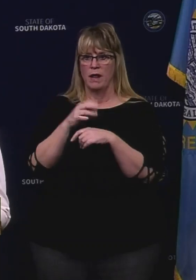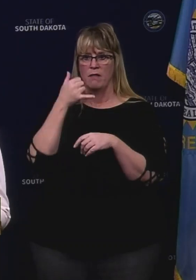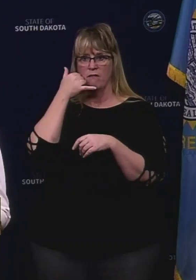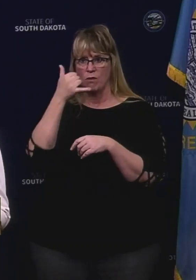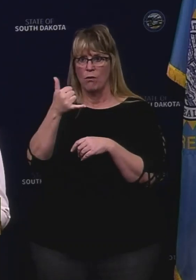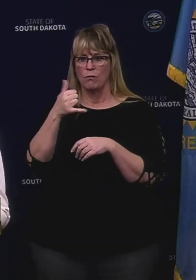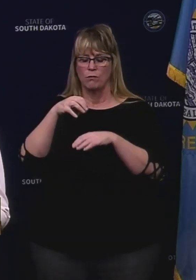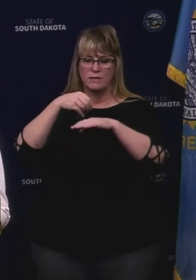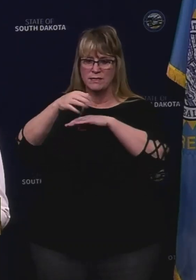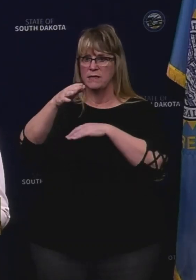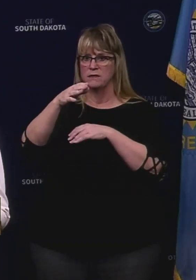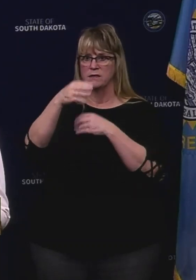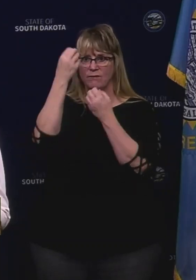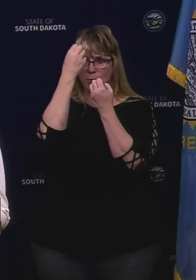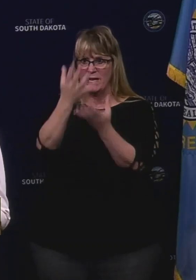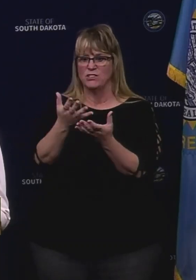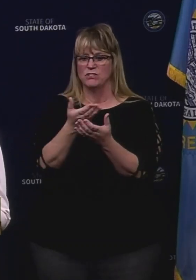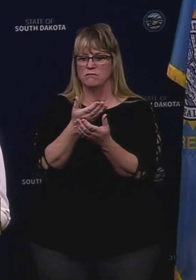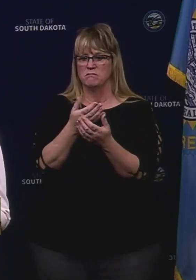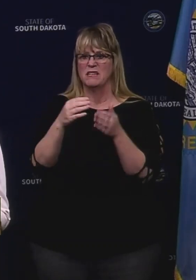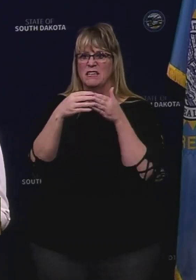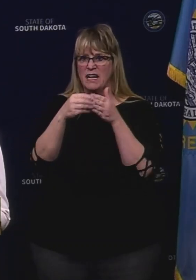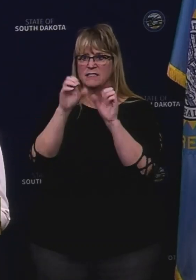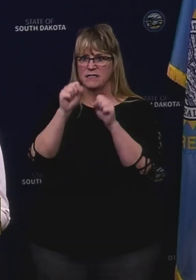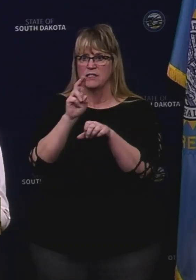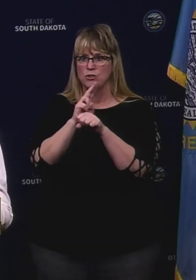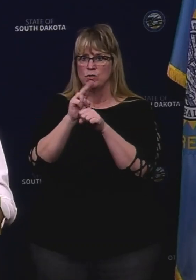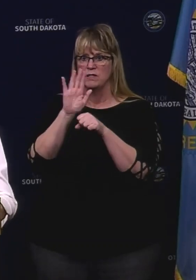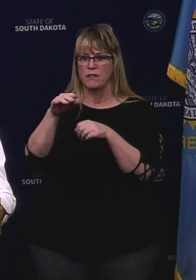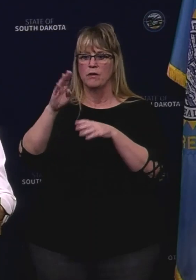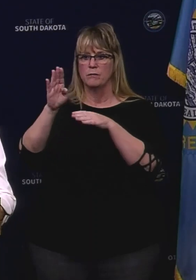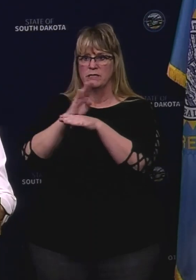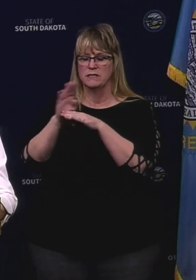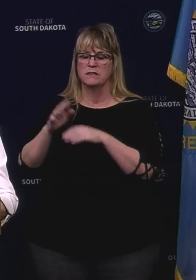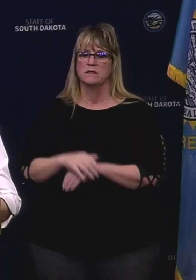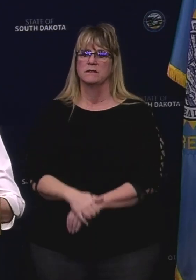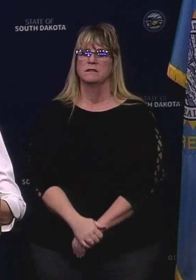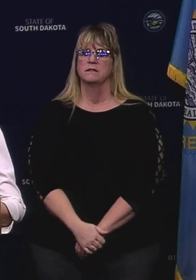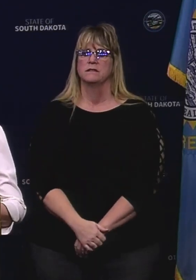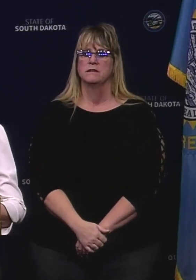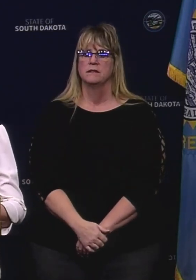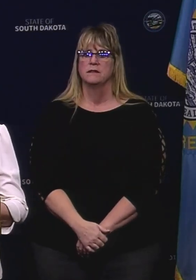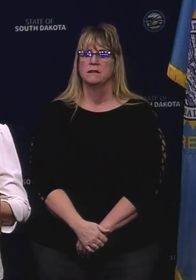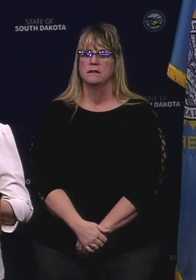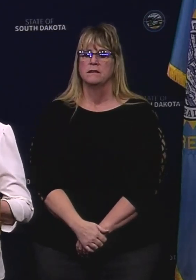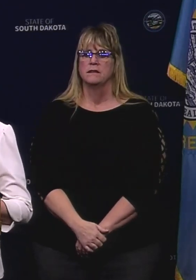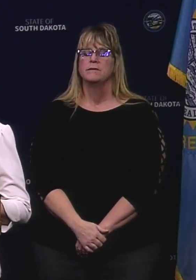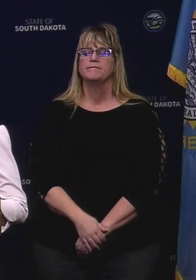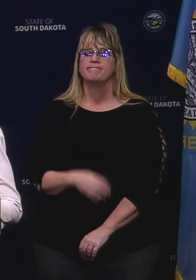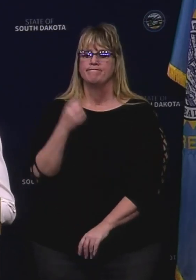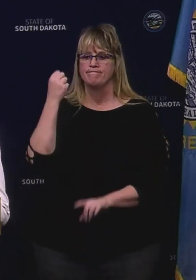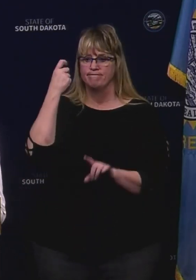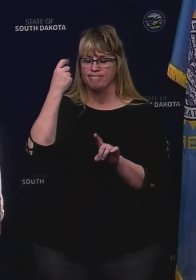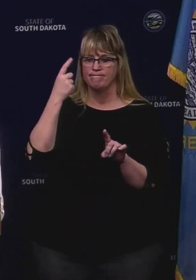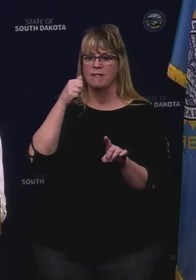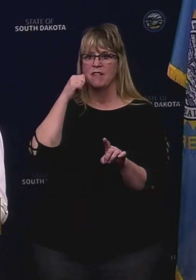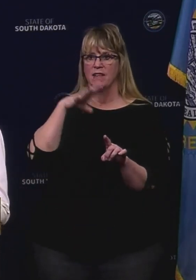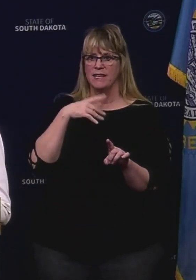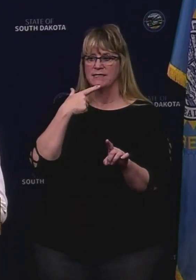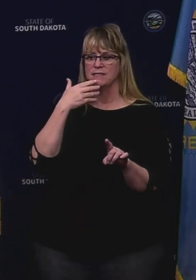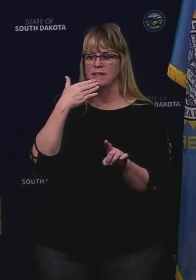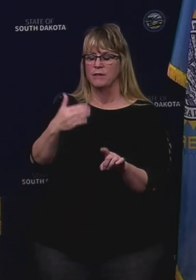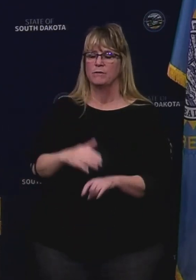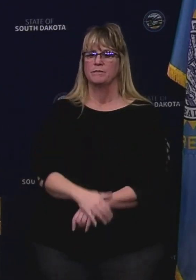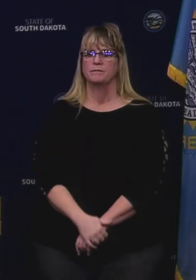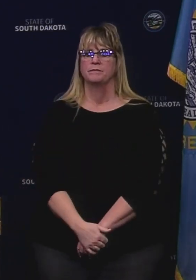sent them materials and guidance that they can be using in their plant. Gotcha. Thank you.